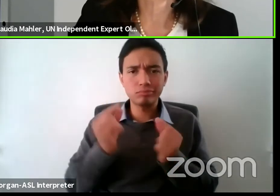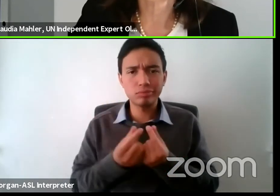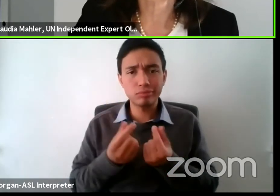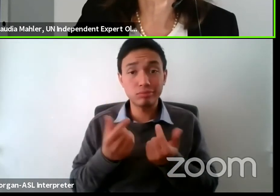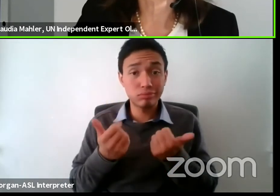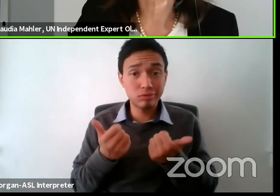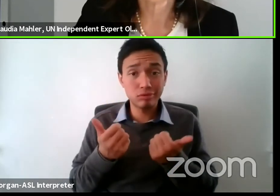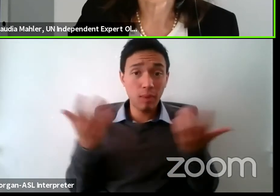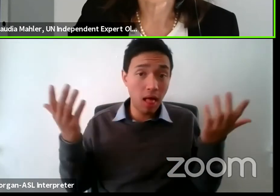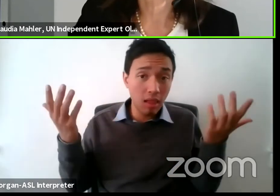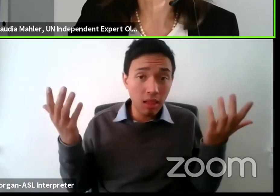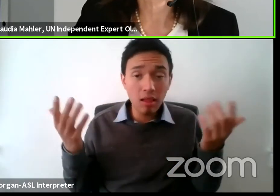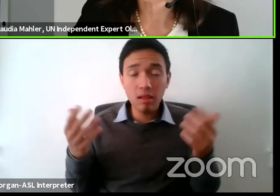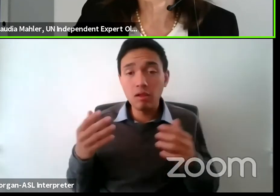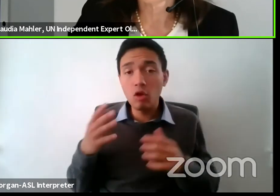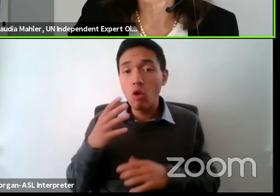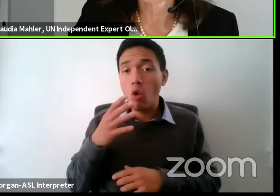other